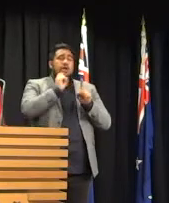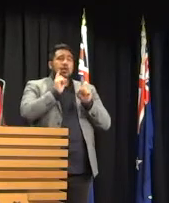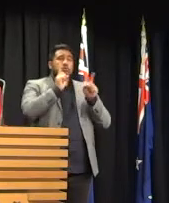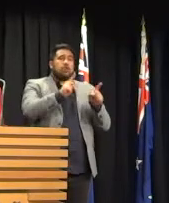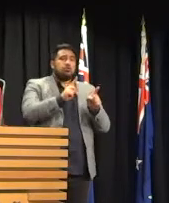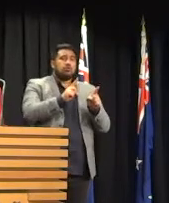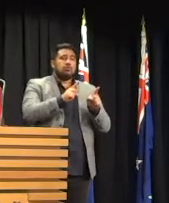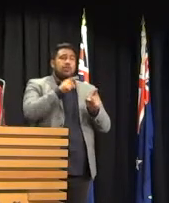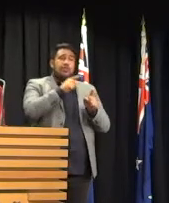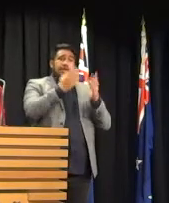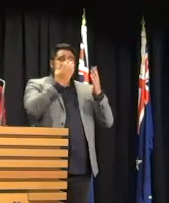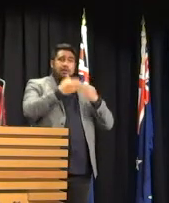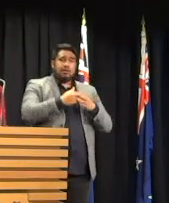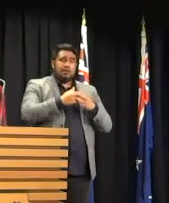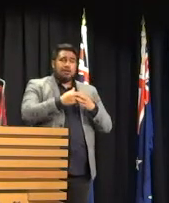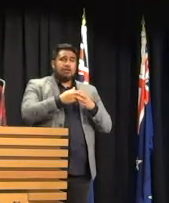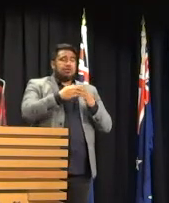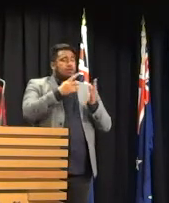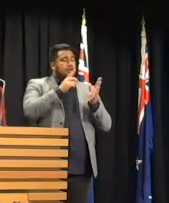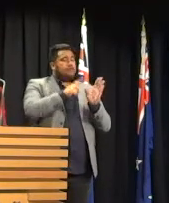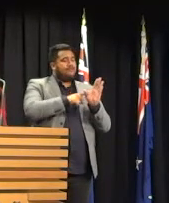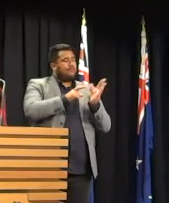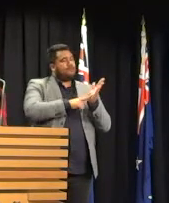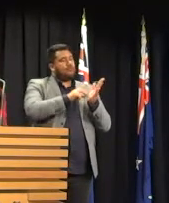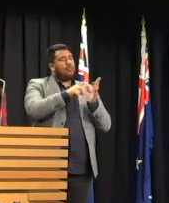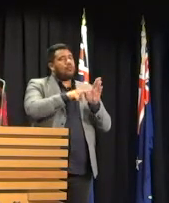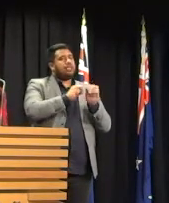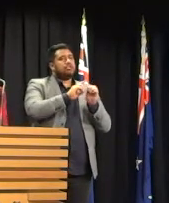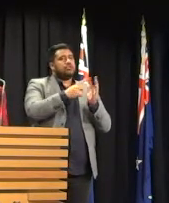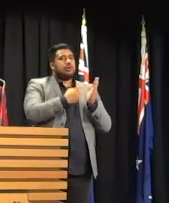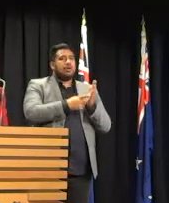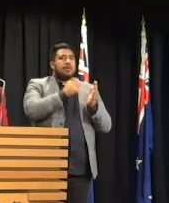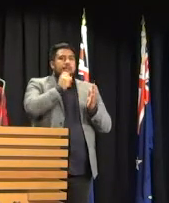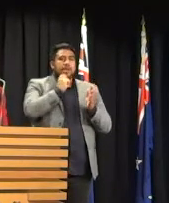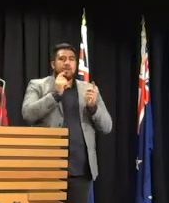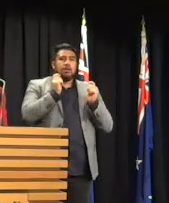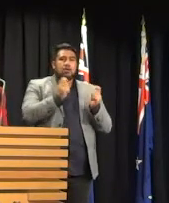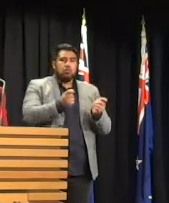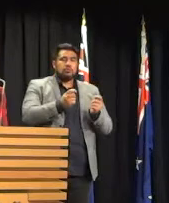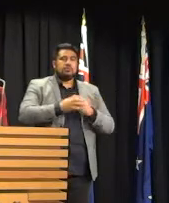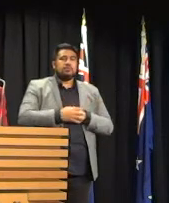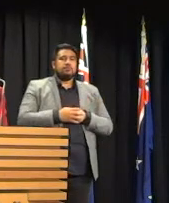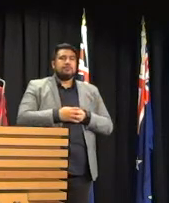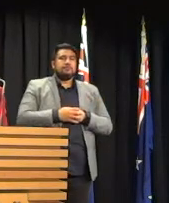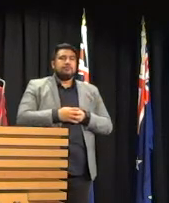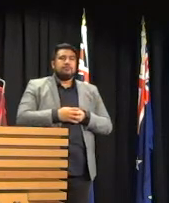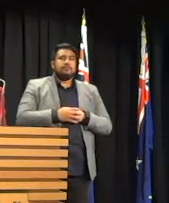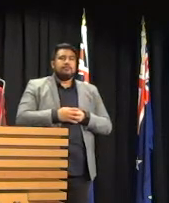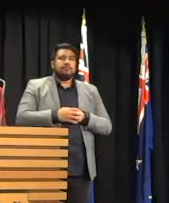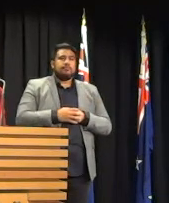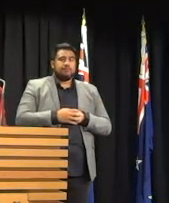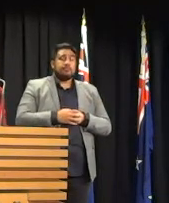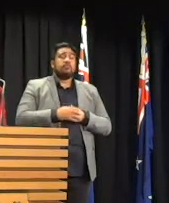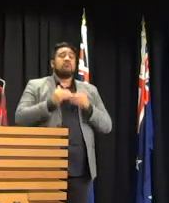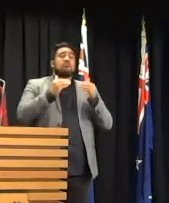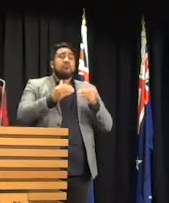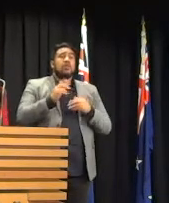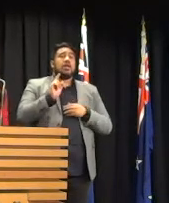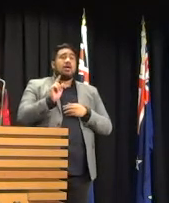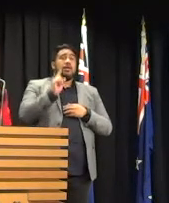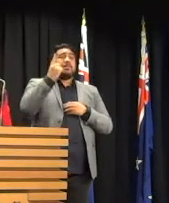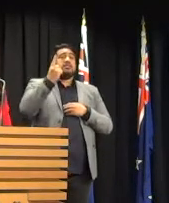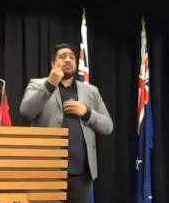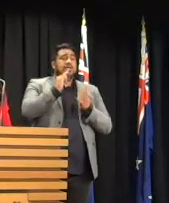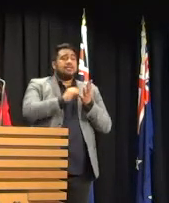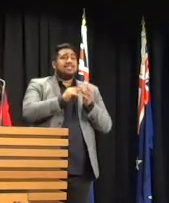Awards that night in Auckland. On Saturday, the Conservation Minister, Journey Sage, will be making an announcement. And on